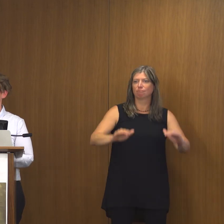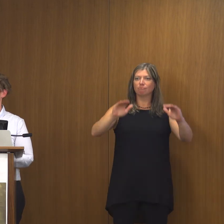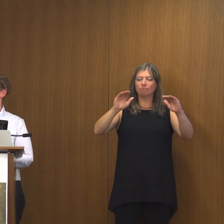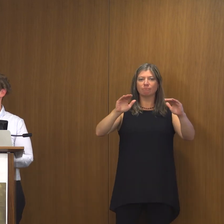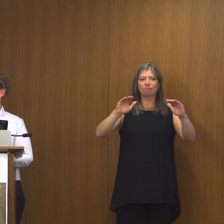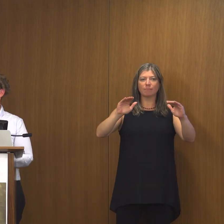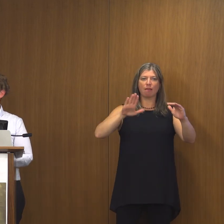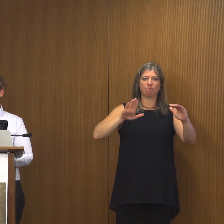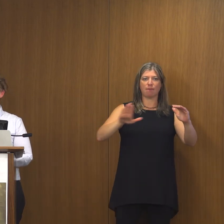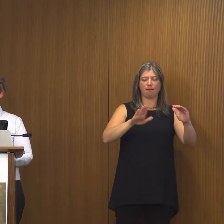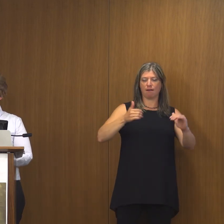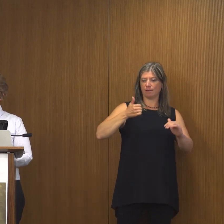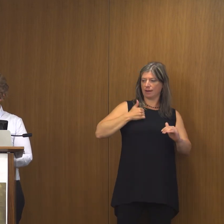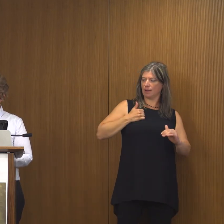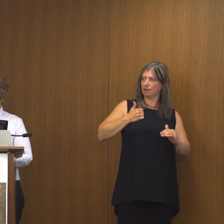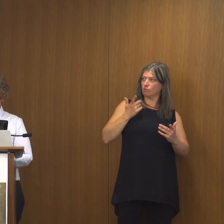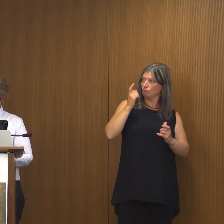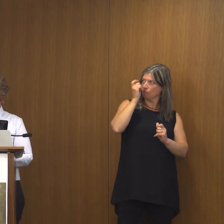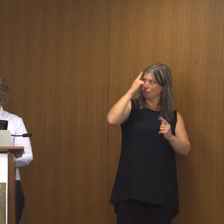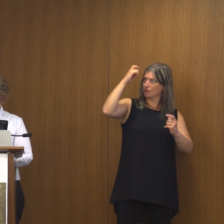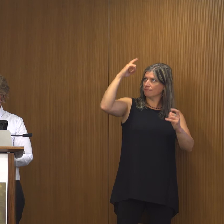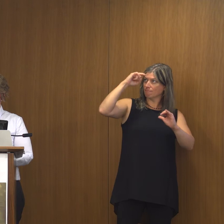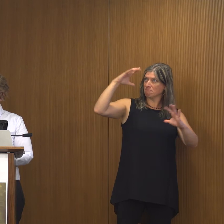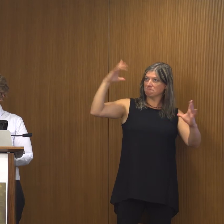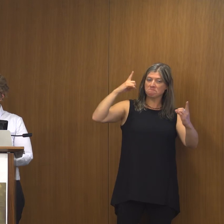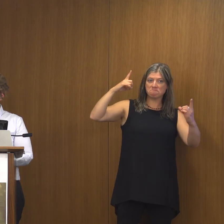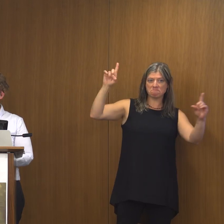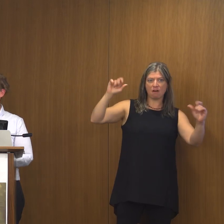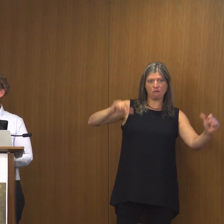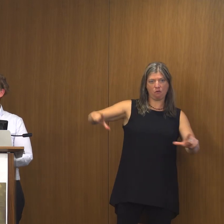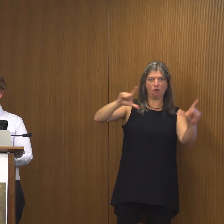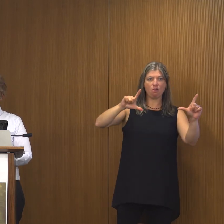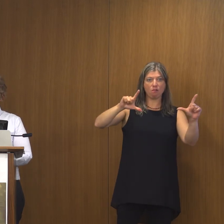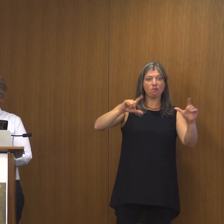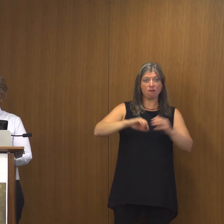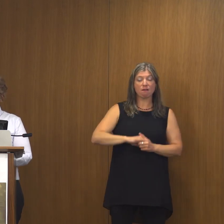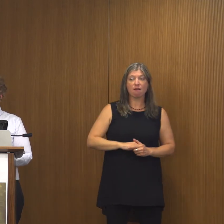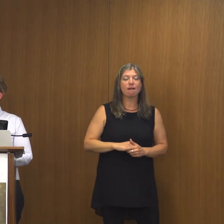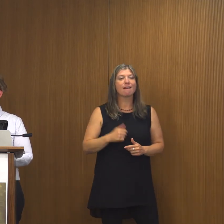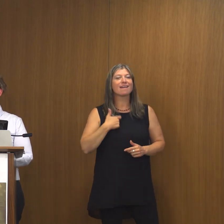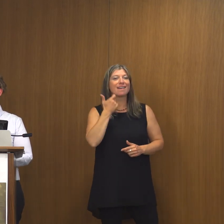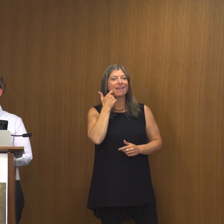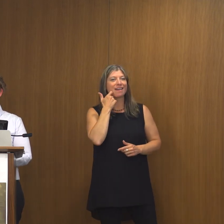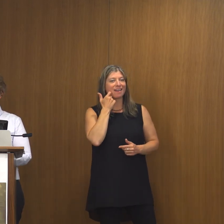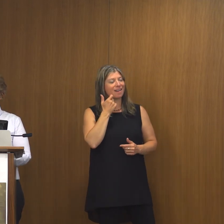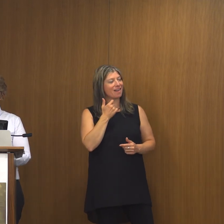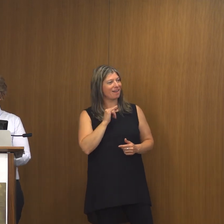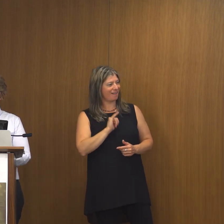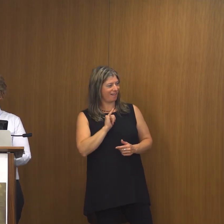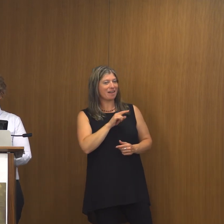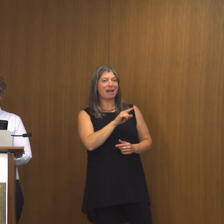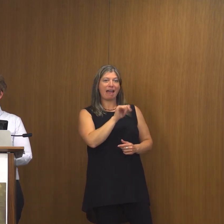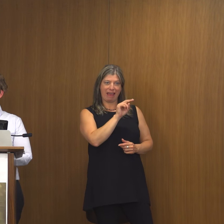their Canadian dream, whatever that might be. I recently had the honor of seeing Annie advocate for her child once